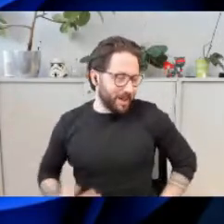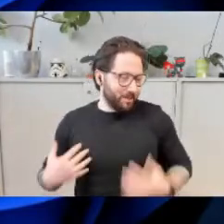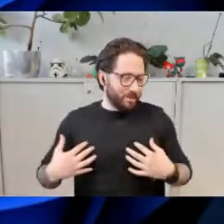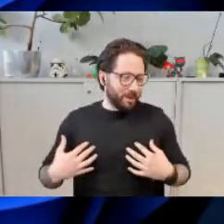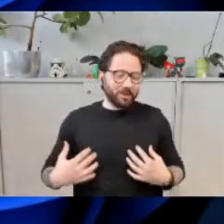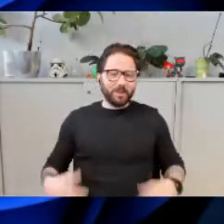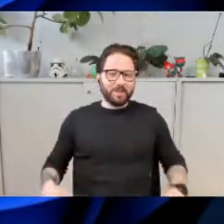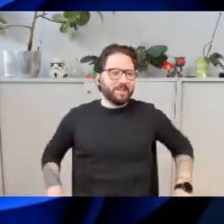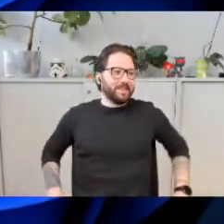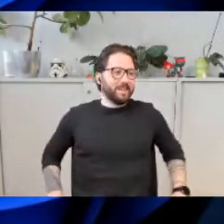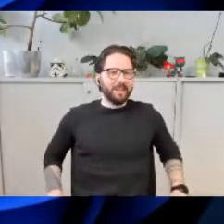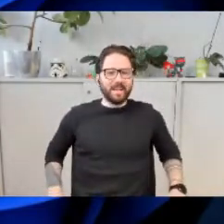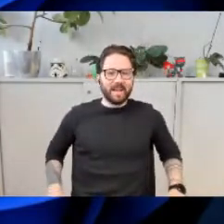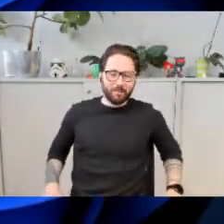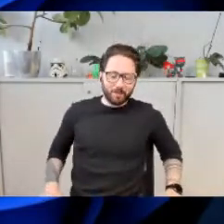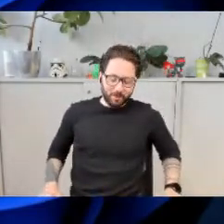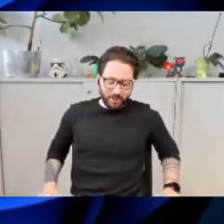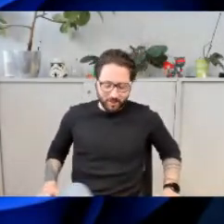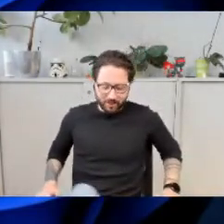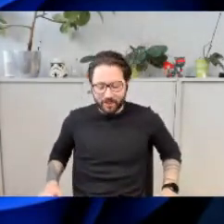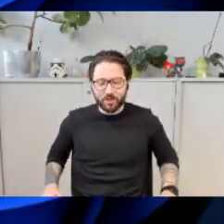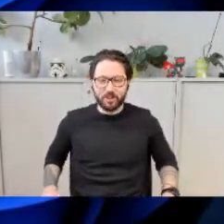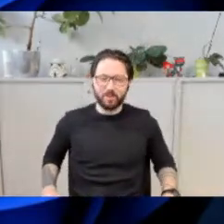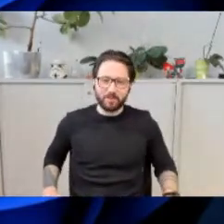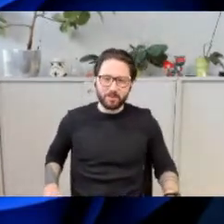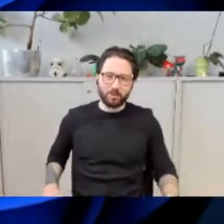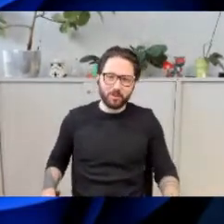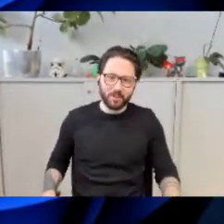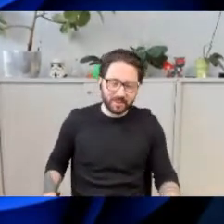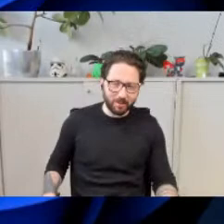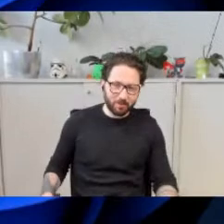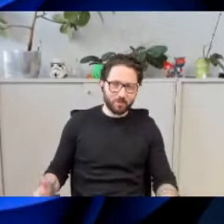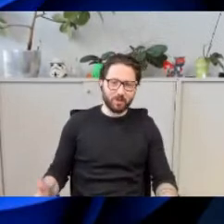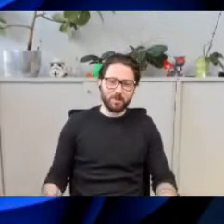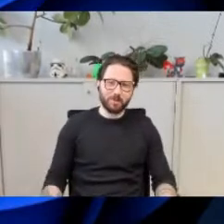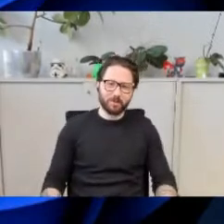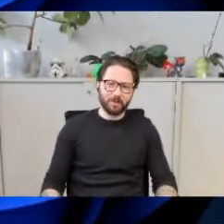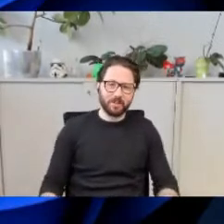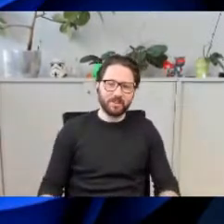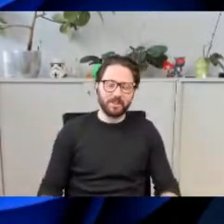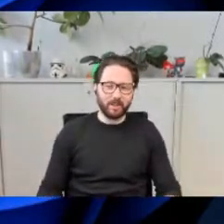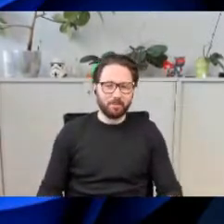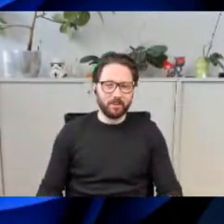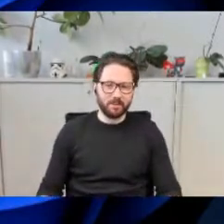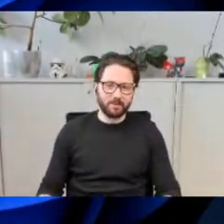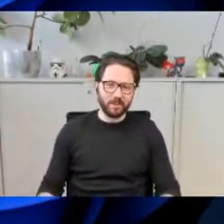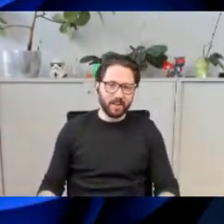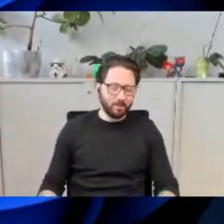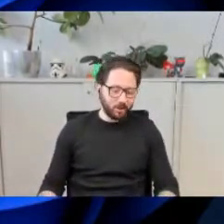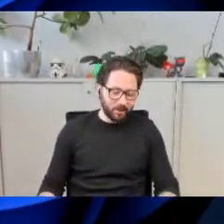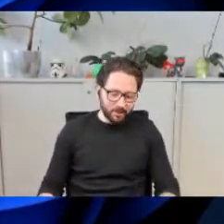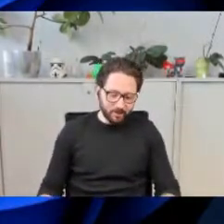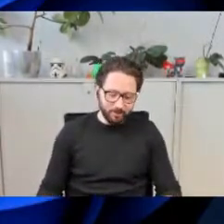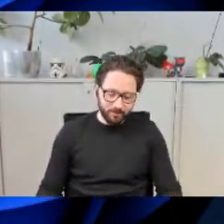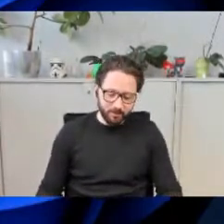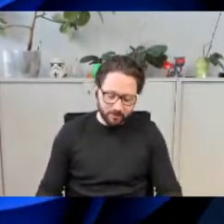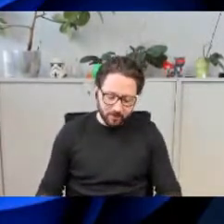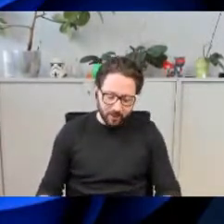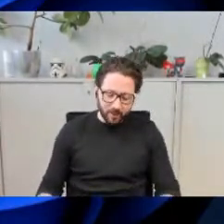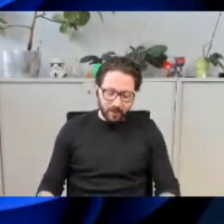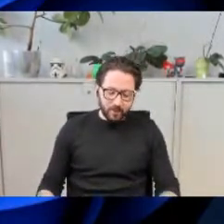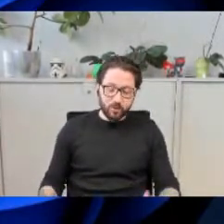So, hello, my name is Marco. I'm the machine learning engineer of this project. I'm responsible for the development of the AI